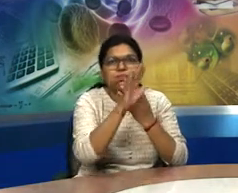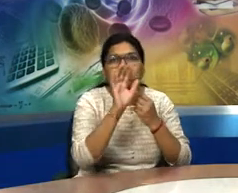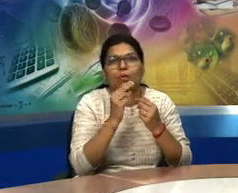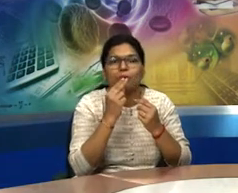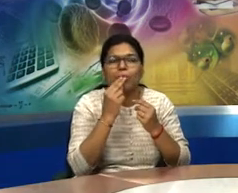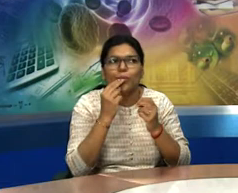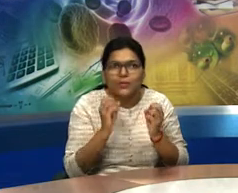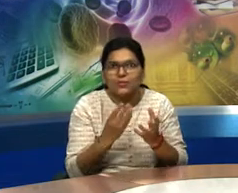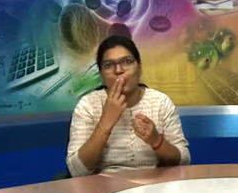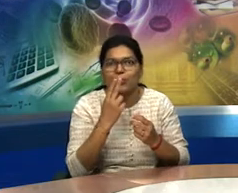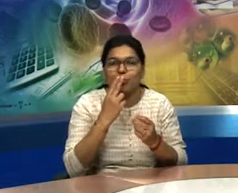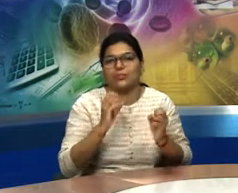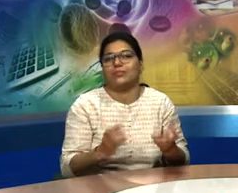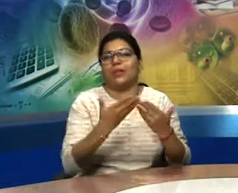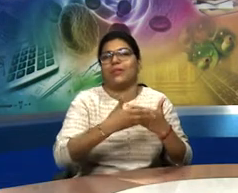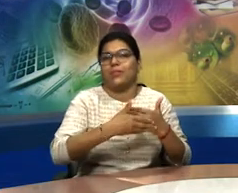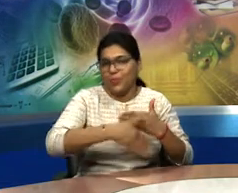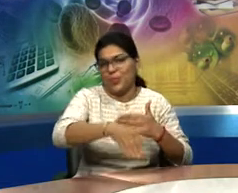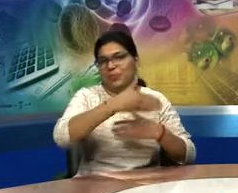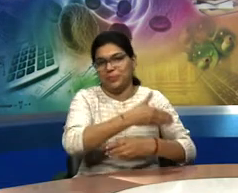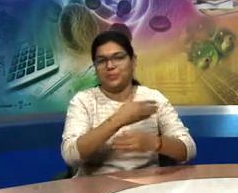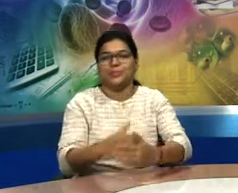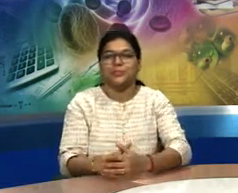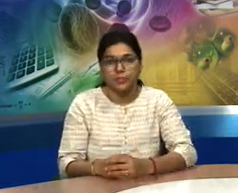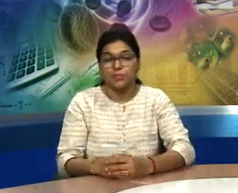and they began this kind of smoking.